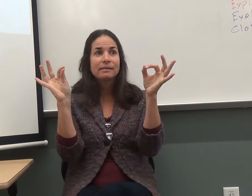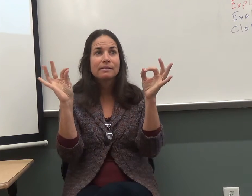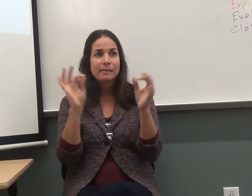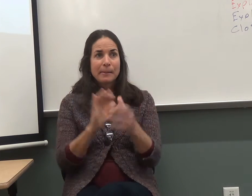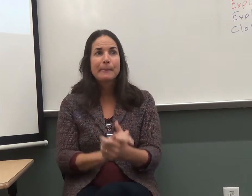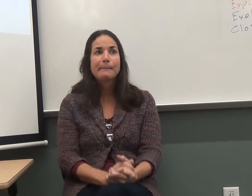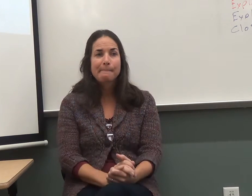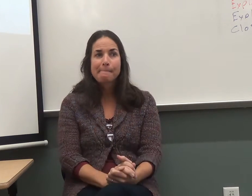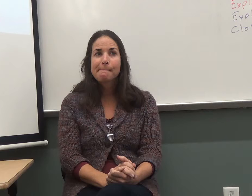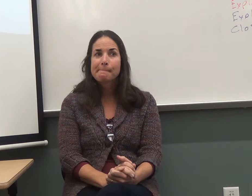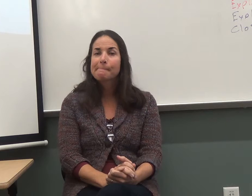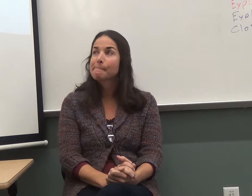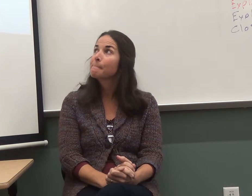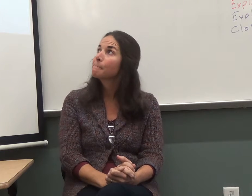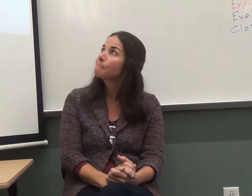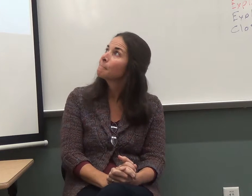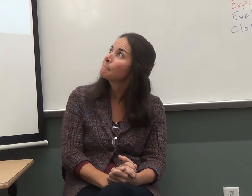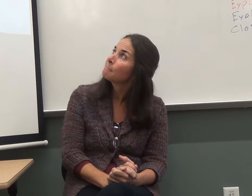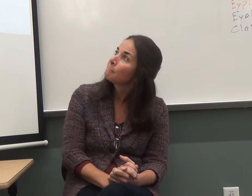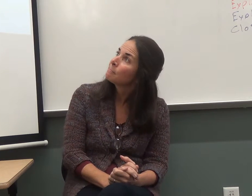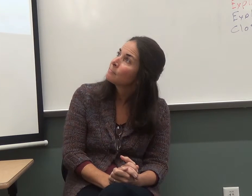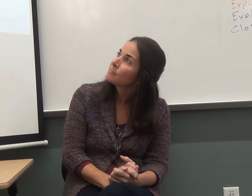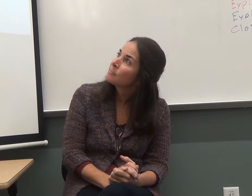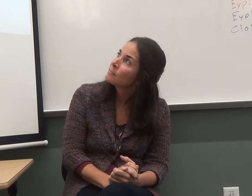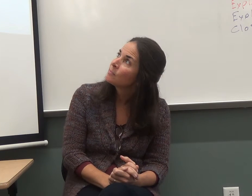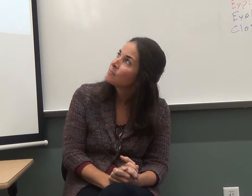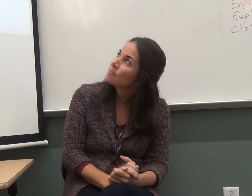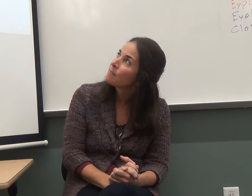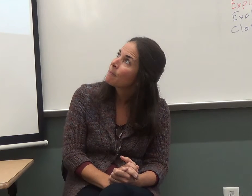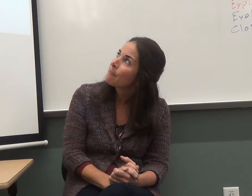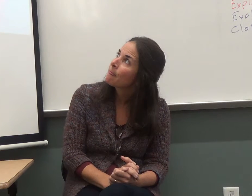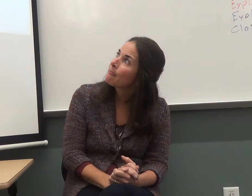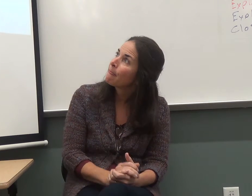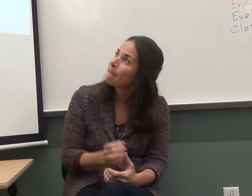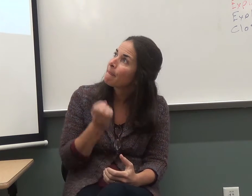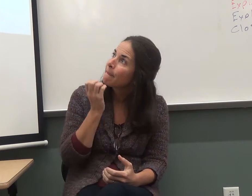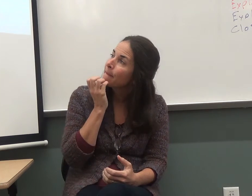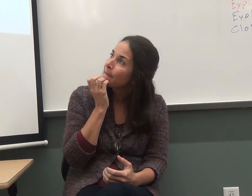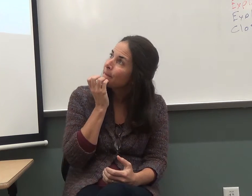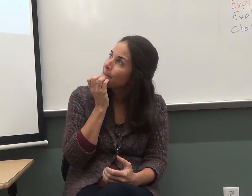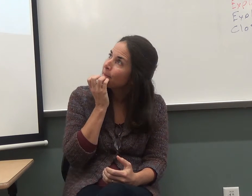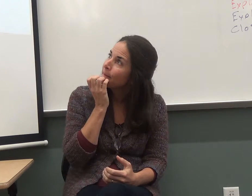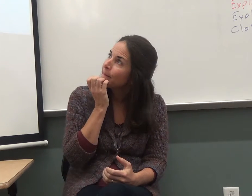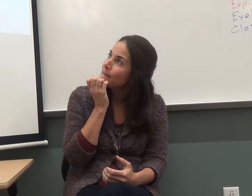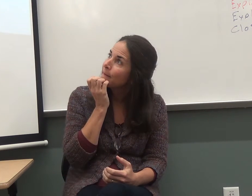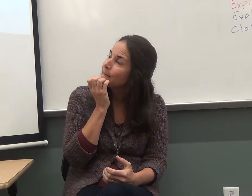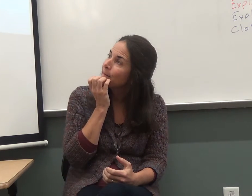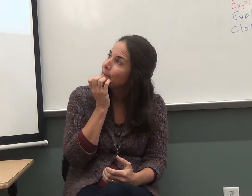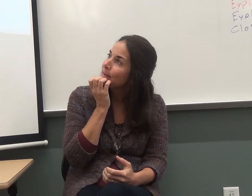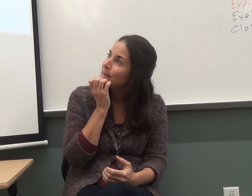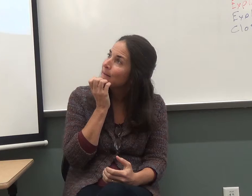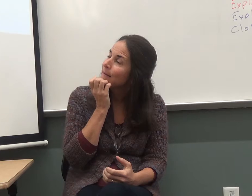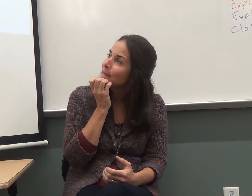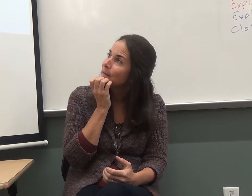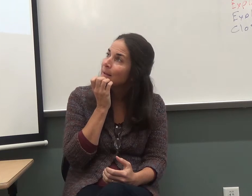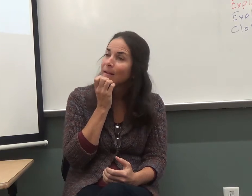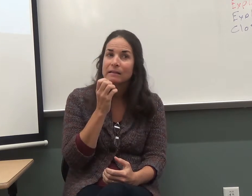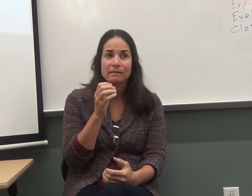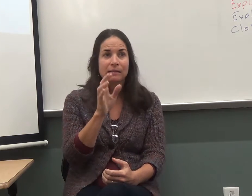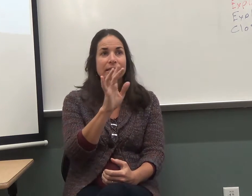the, I'm going to give you guys a little jump start. You ready? Here's what I'm going to say. Then you're going to skip a line, you're going to write it, blah, blah,